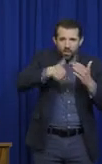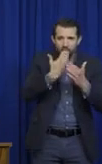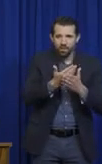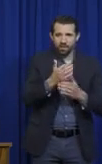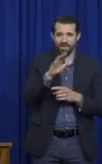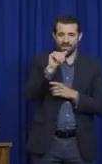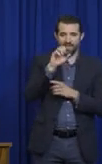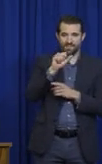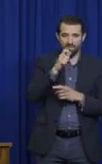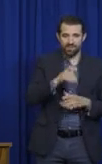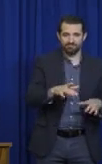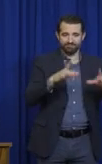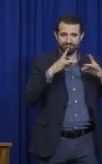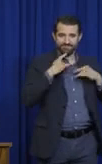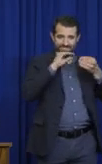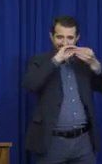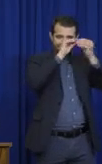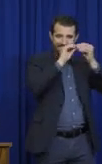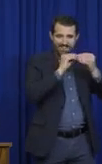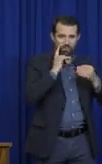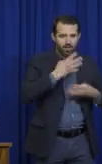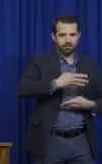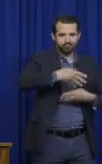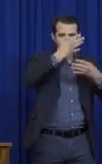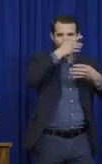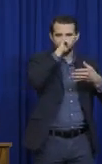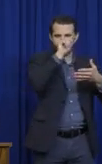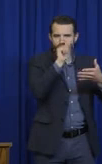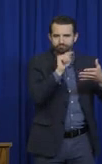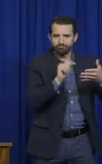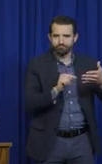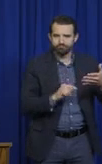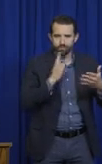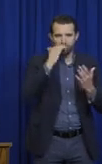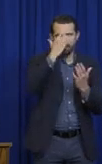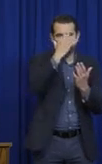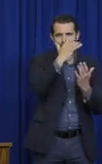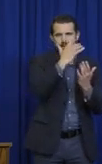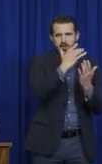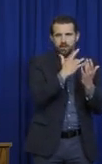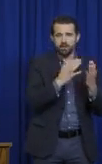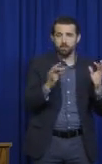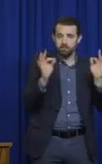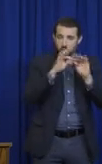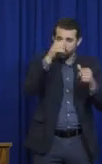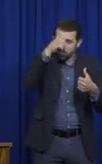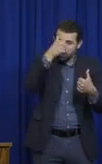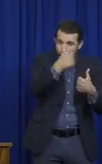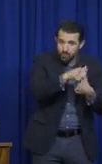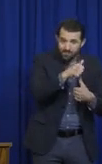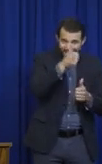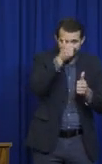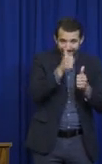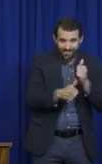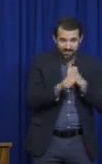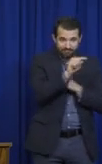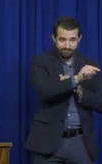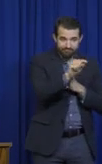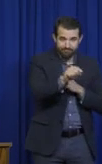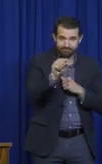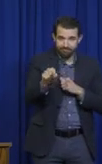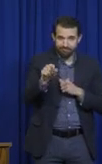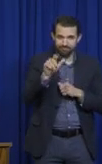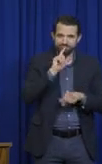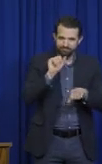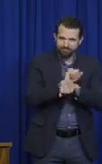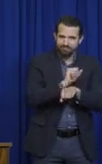while each of these case counts matters, it's also important to remember that every case counts. As some folks in